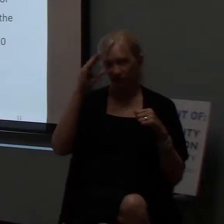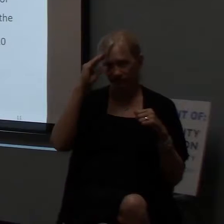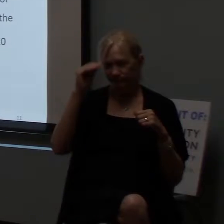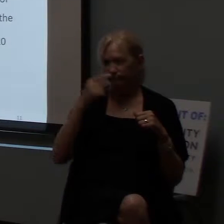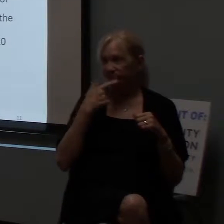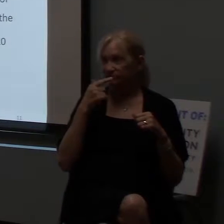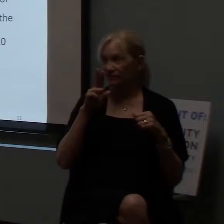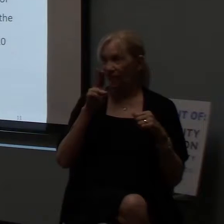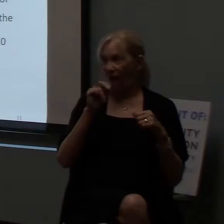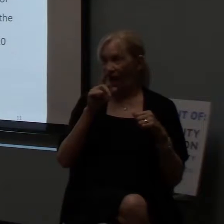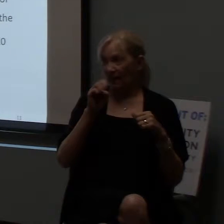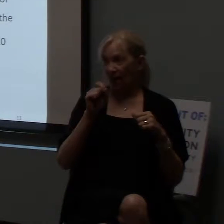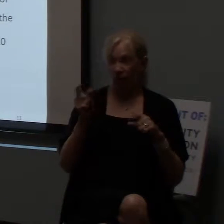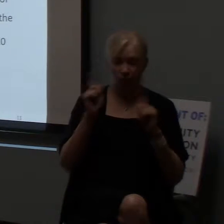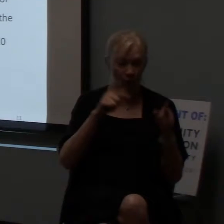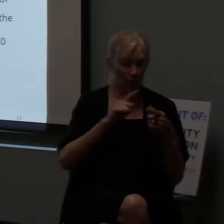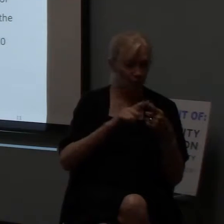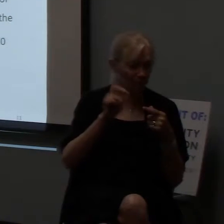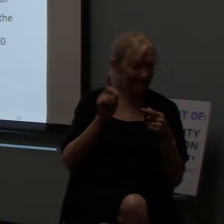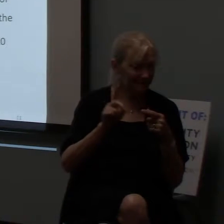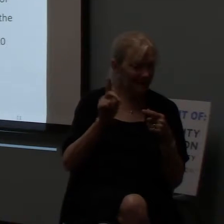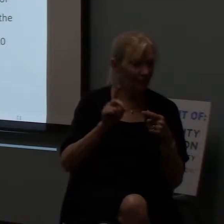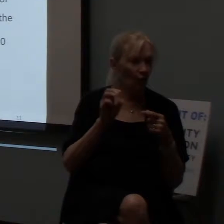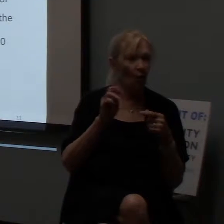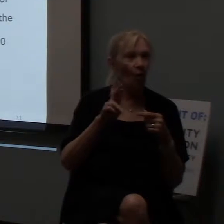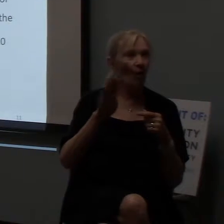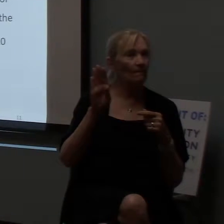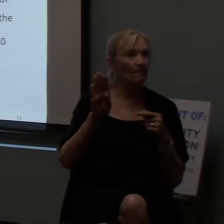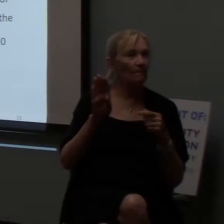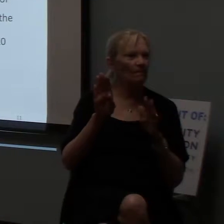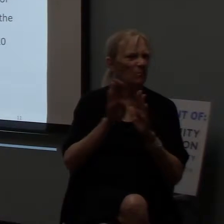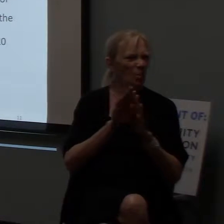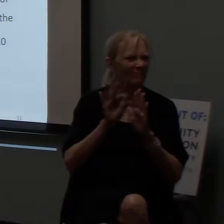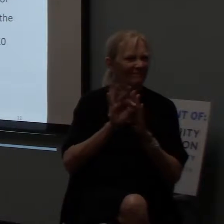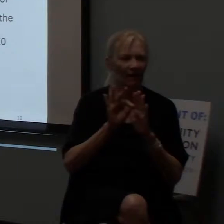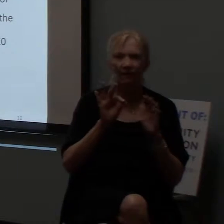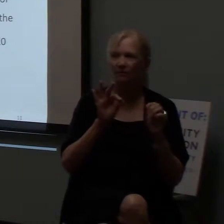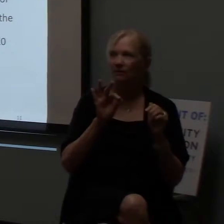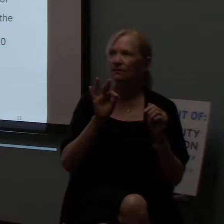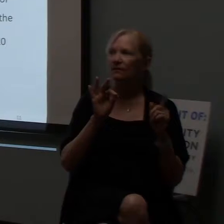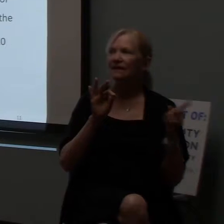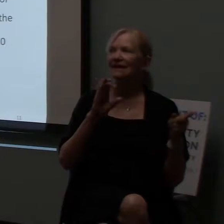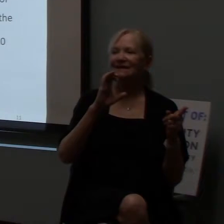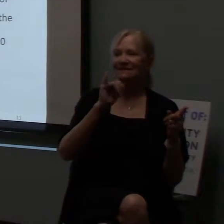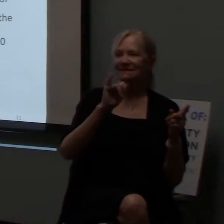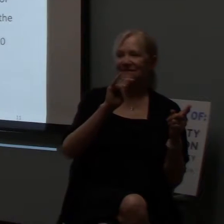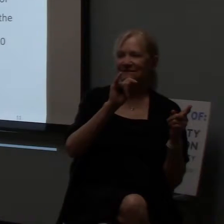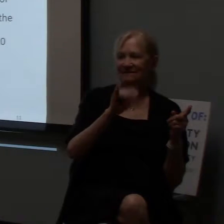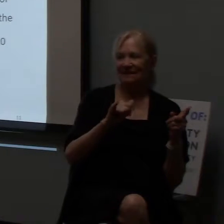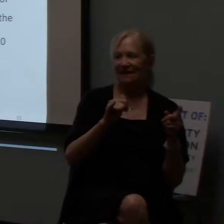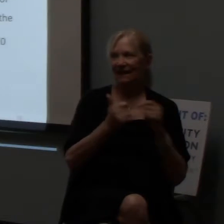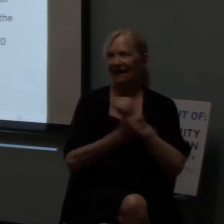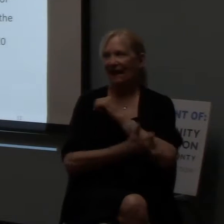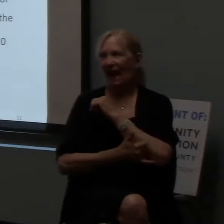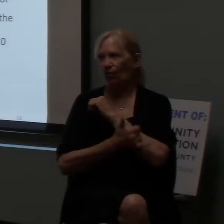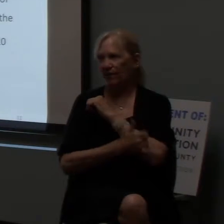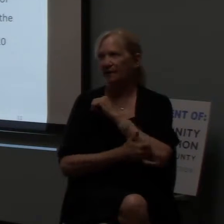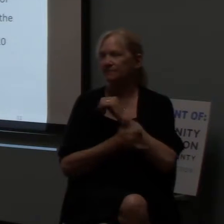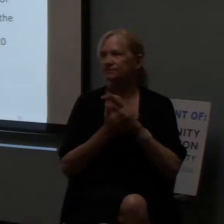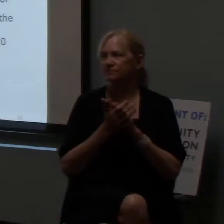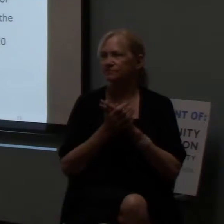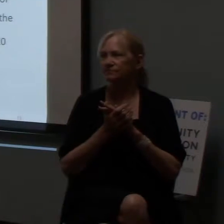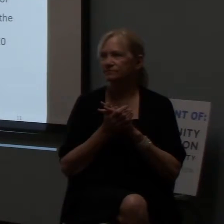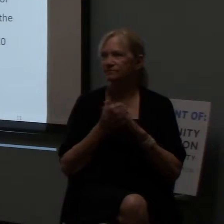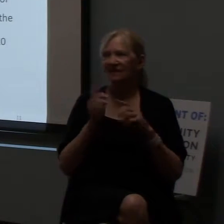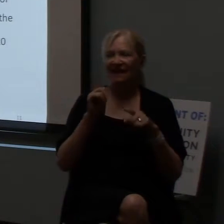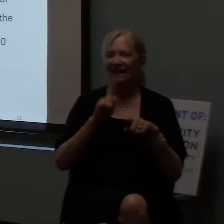Okay. unless you go to Denver or Broomfield, where you have City, county. a city county, Yeah. you can't have